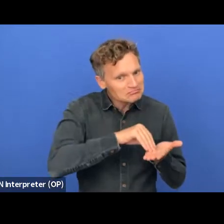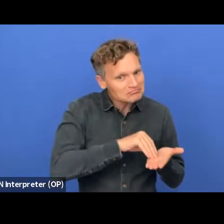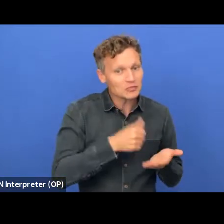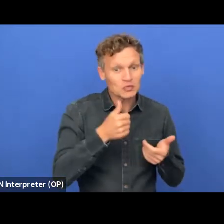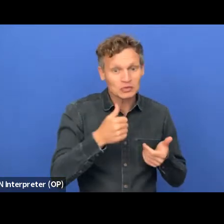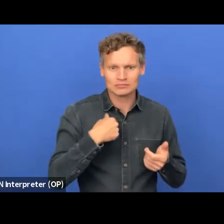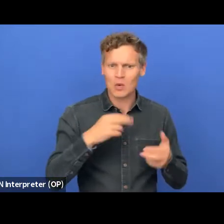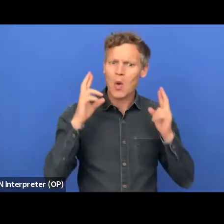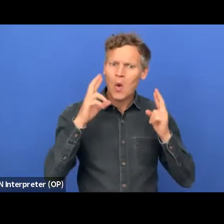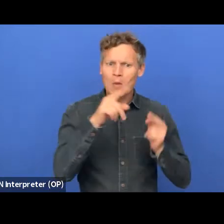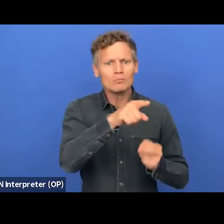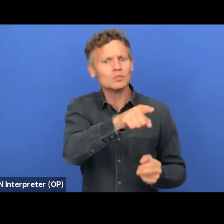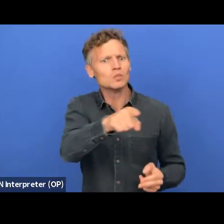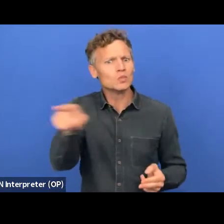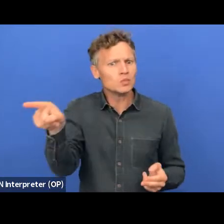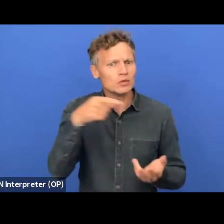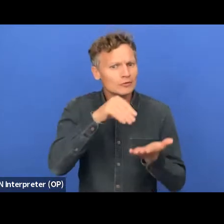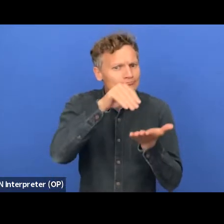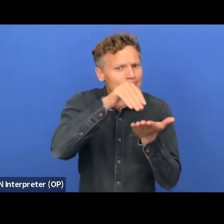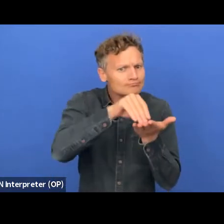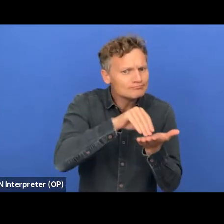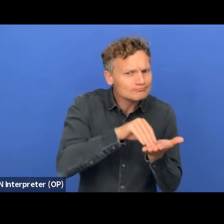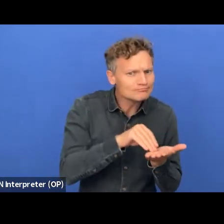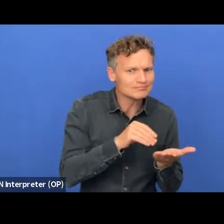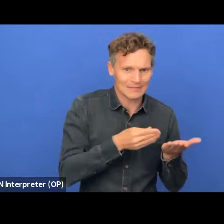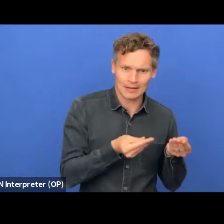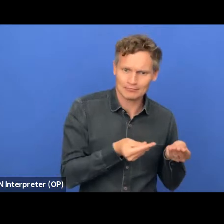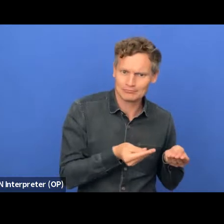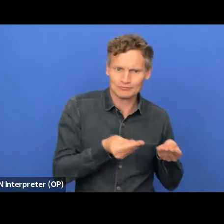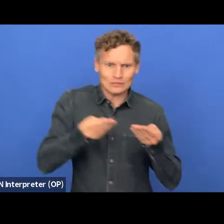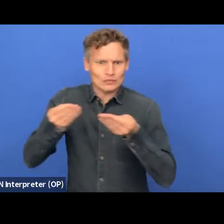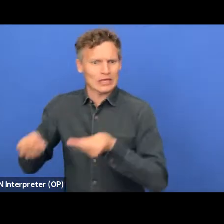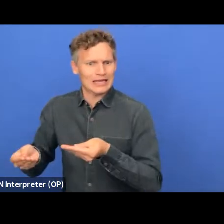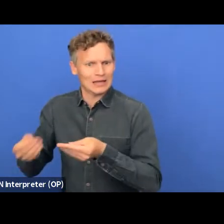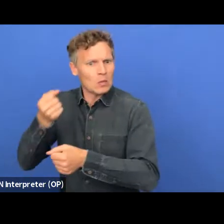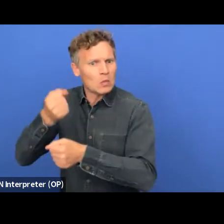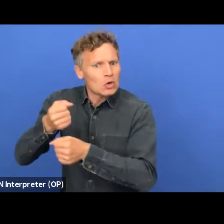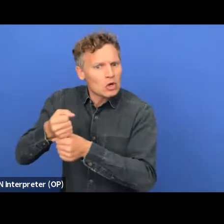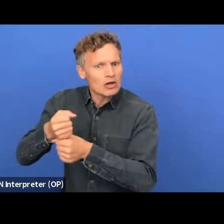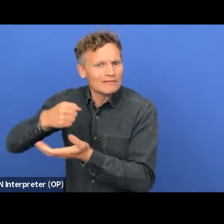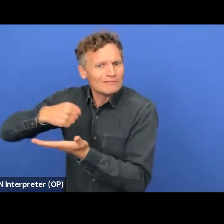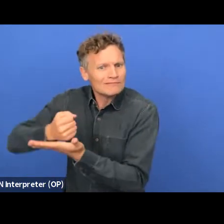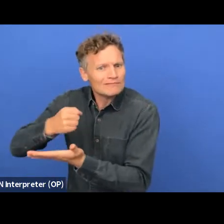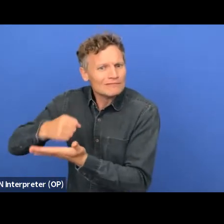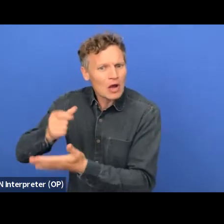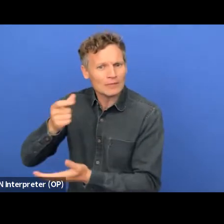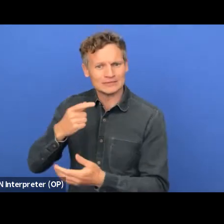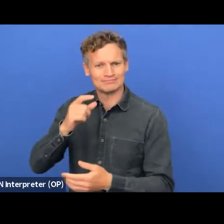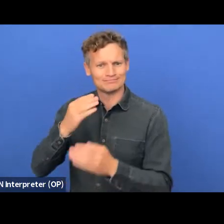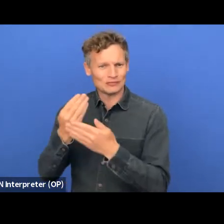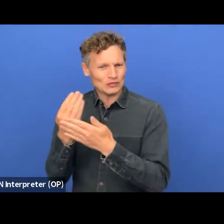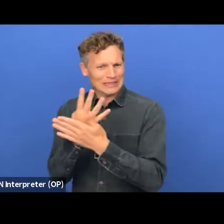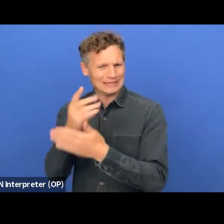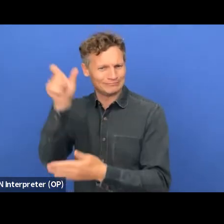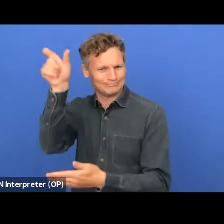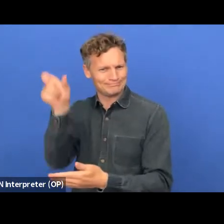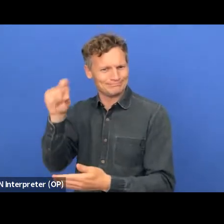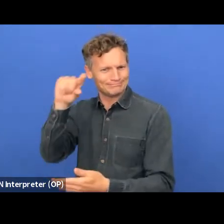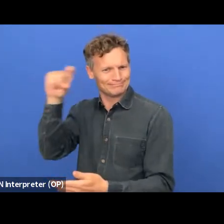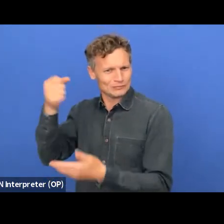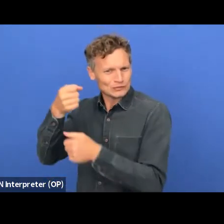back to your pharmacies and to your practice and try and involve and engage